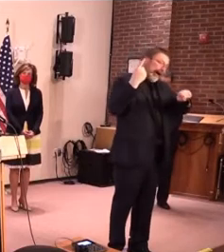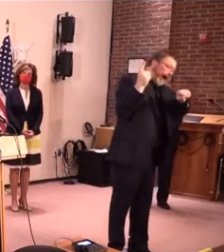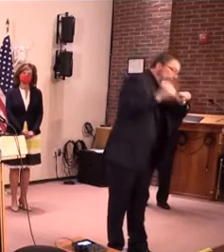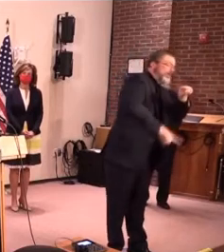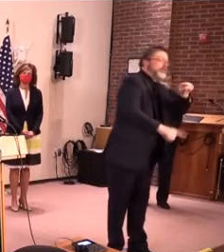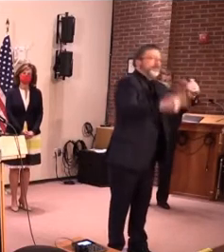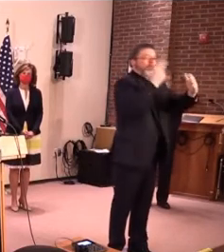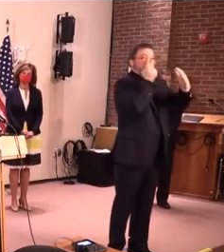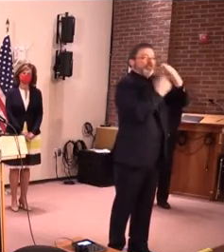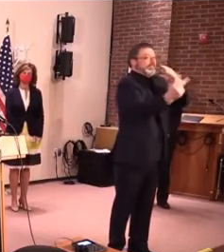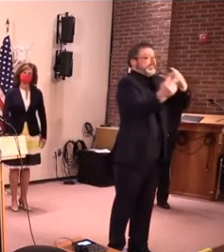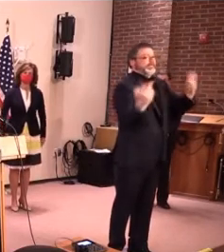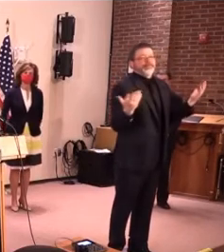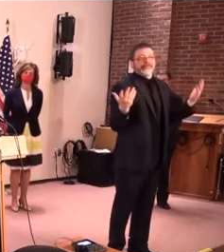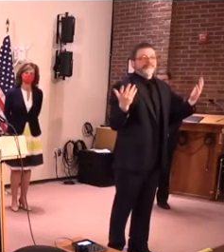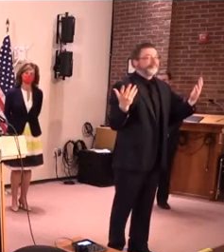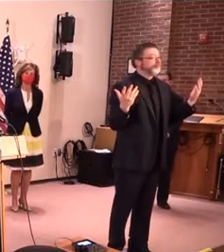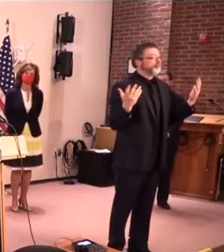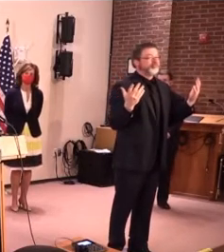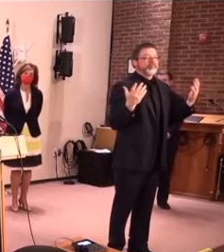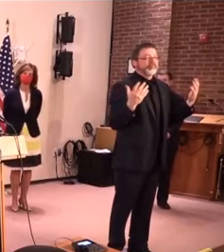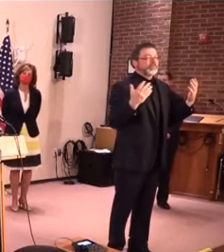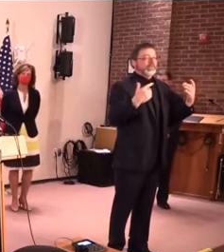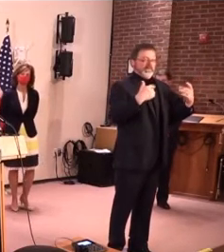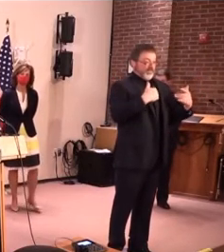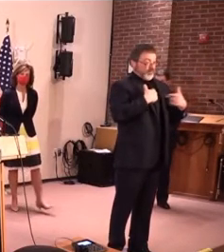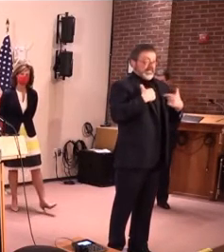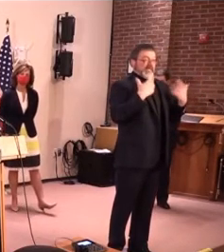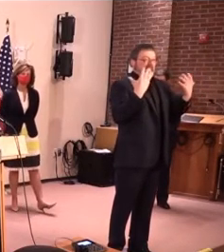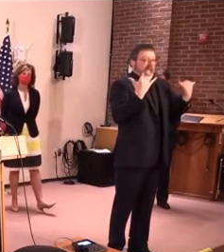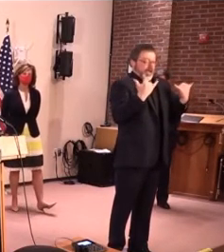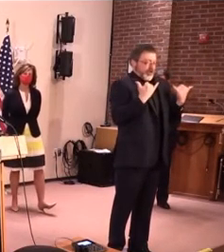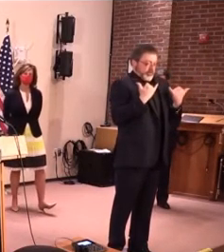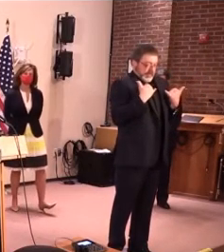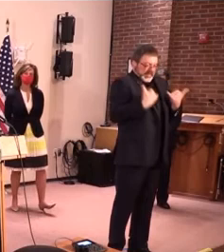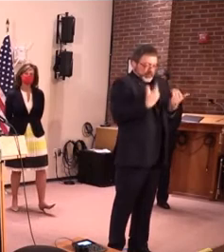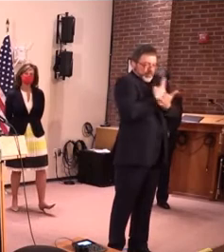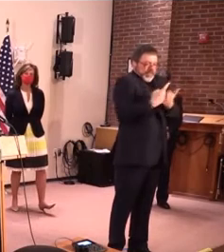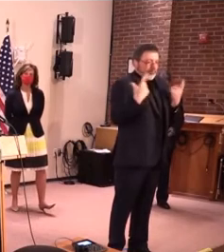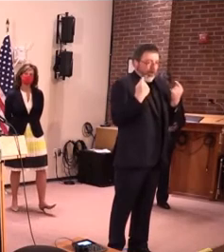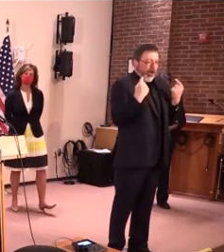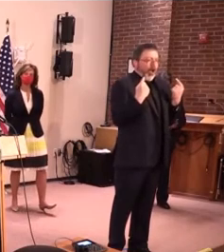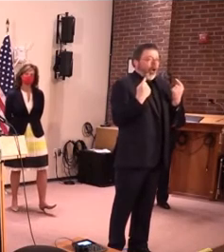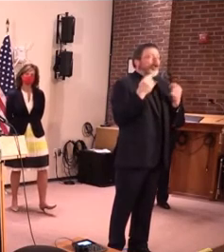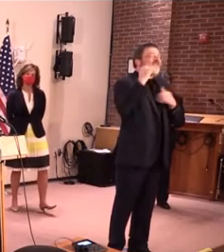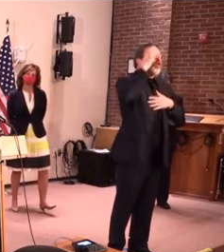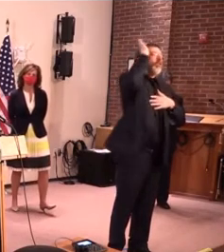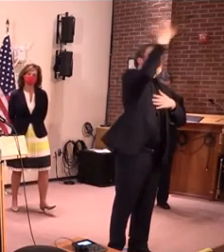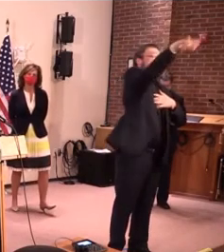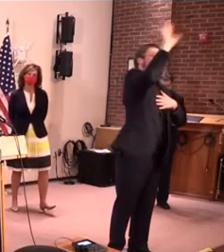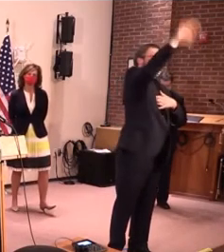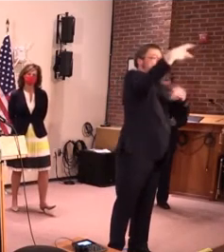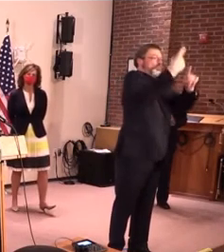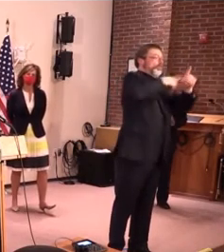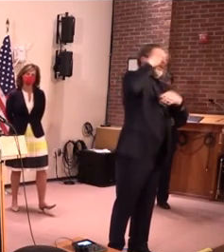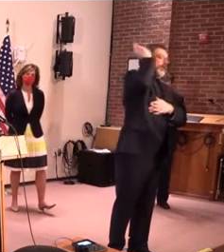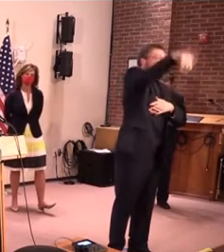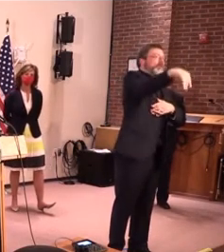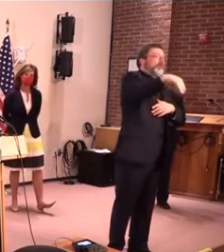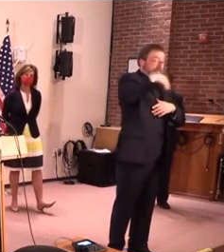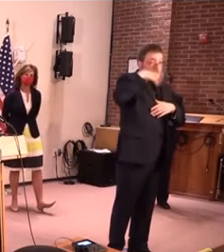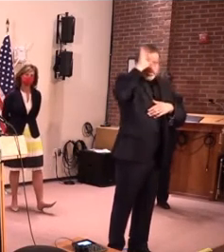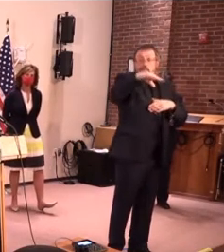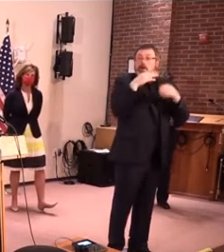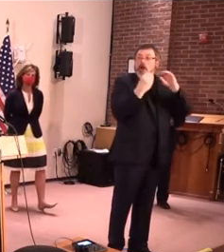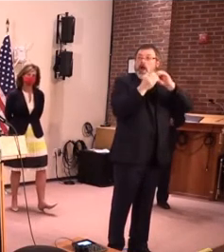week on this, and it really will depend on the numbers and the data and the science that we've been watching, the modeling and so